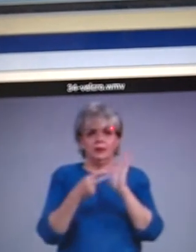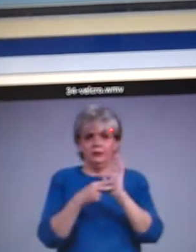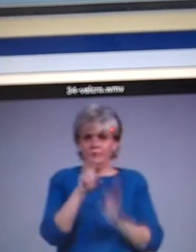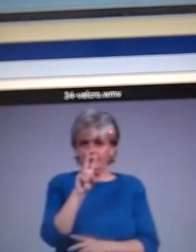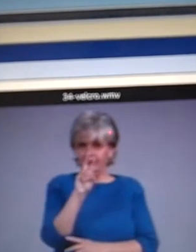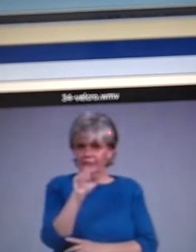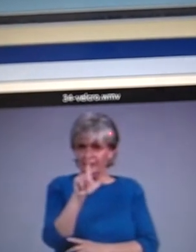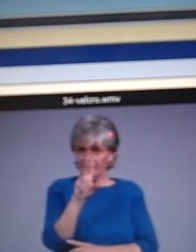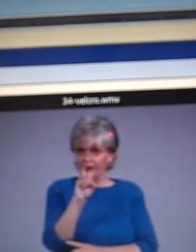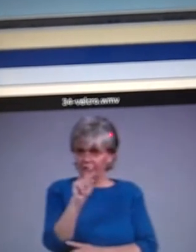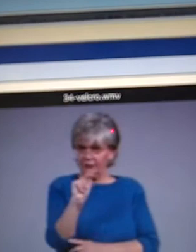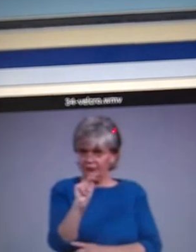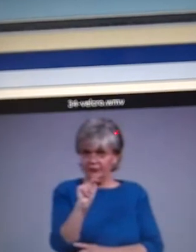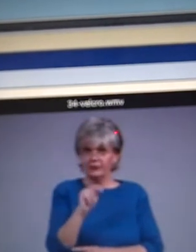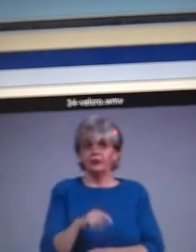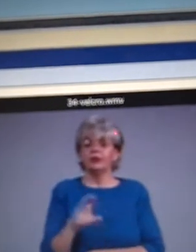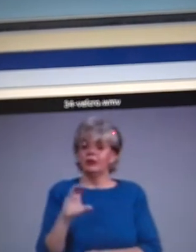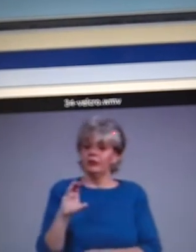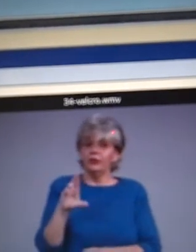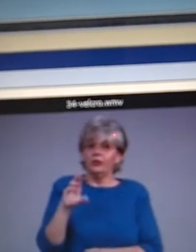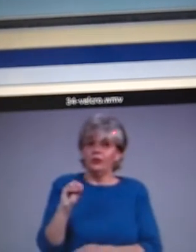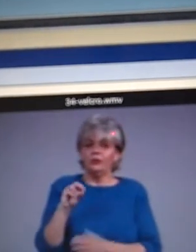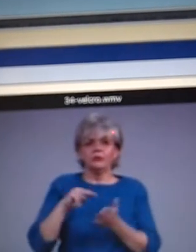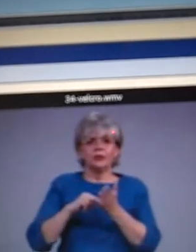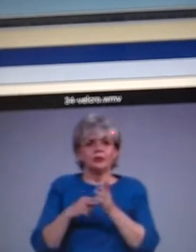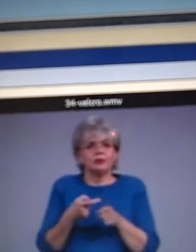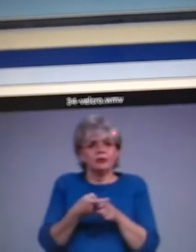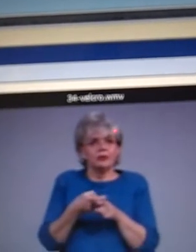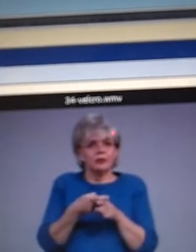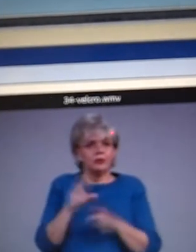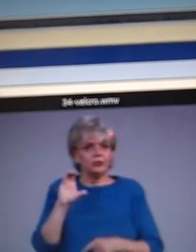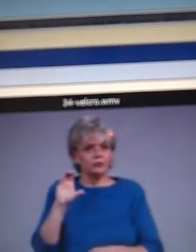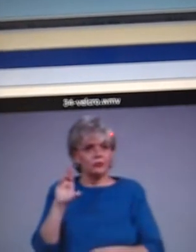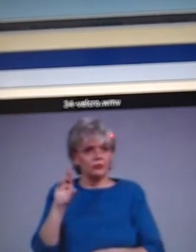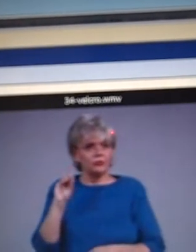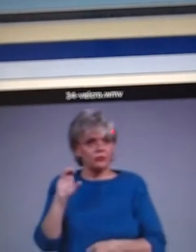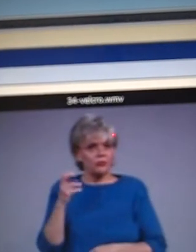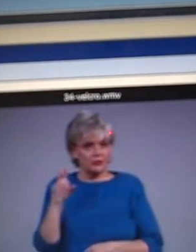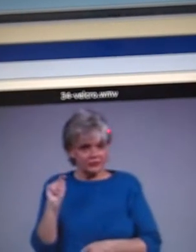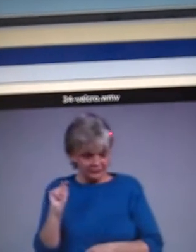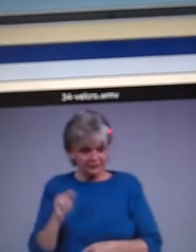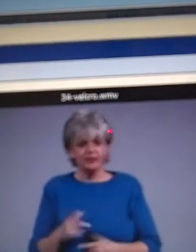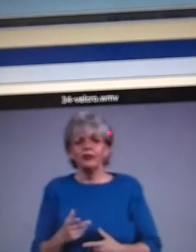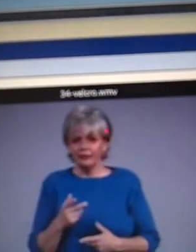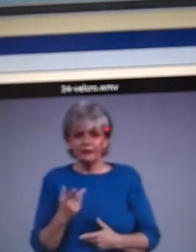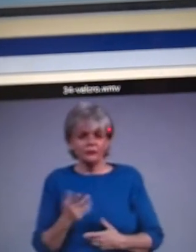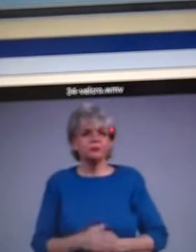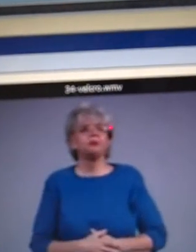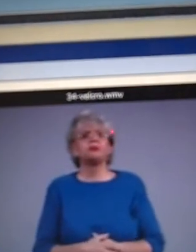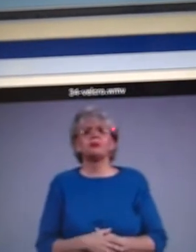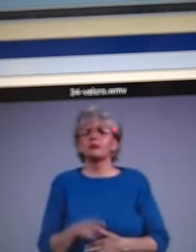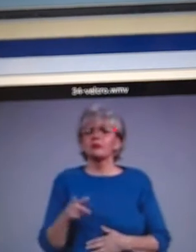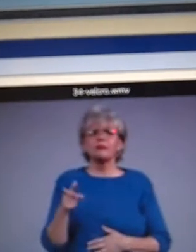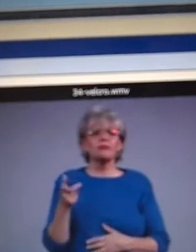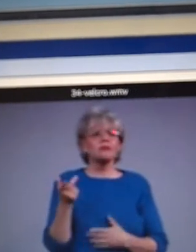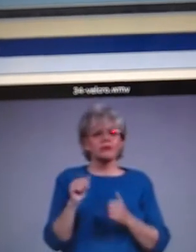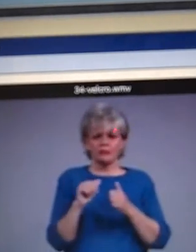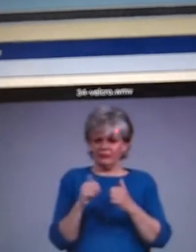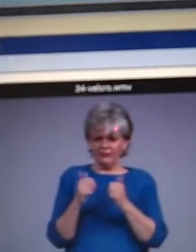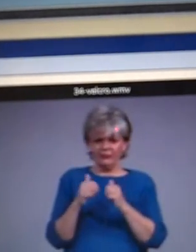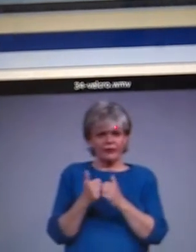The word Velcro is split up into two parts, vel and crow, and they both mean different things.